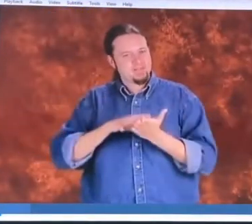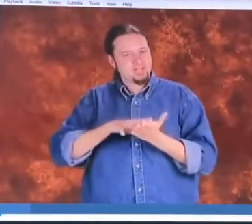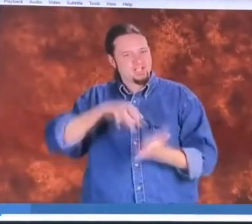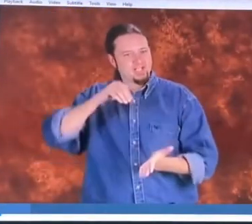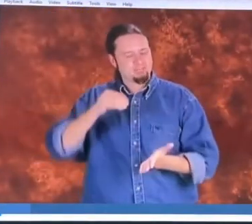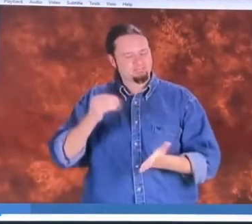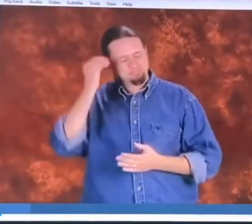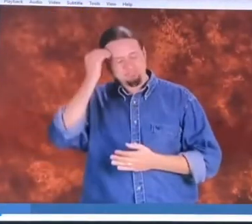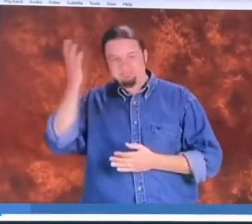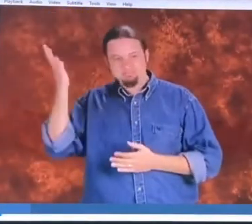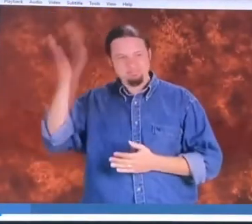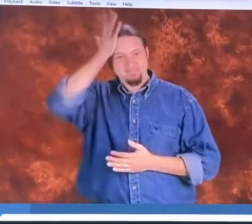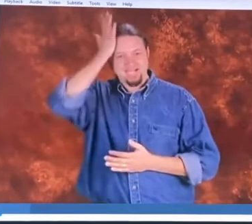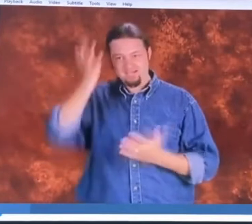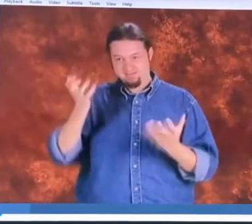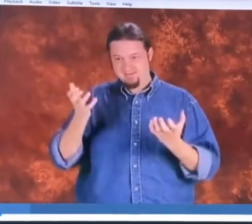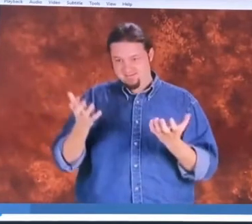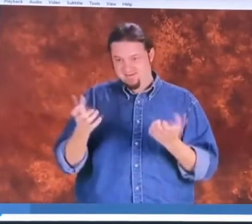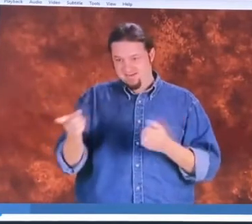Hey, ready to learn?